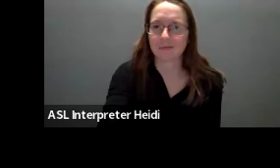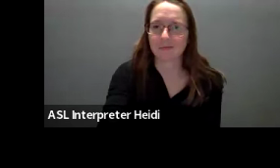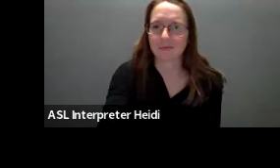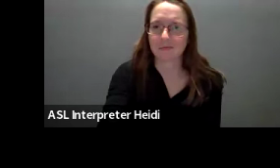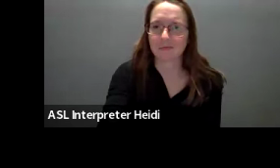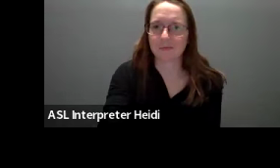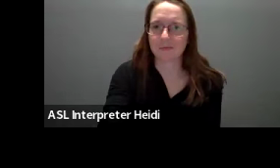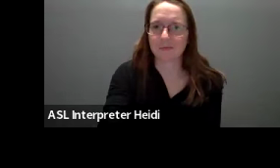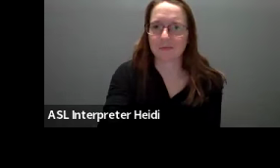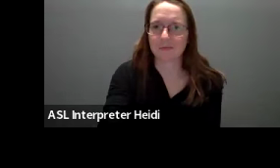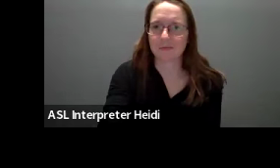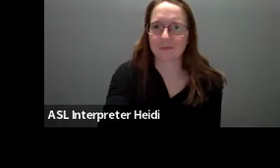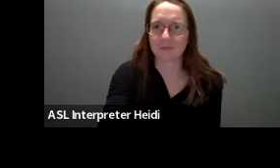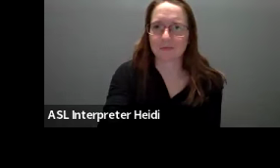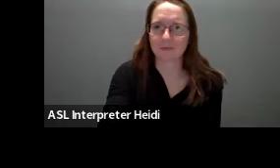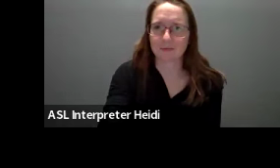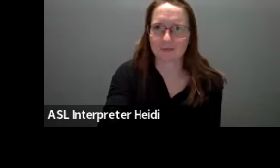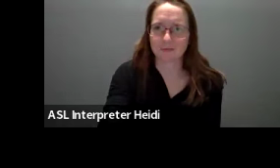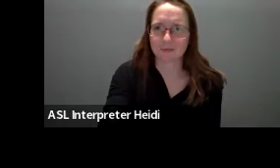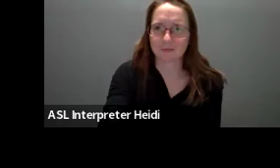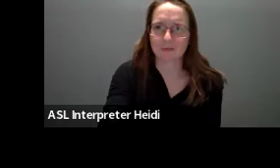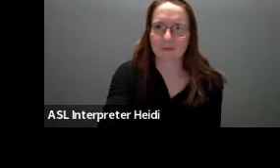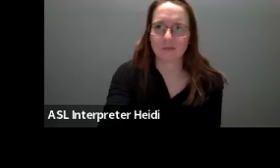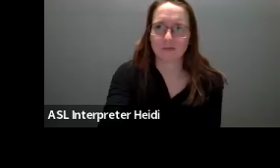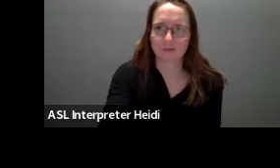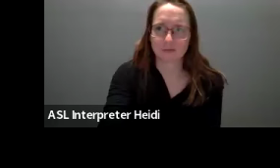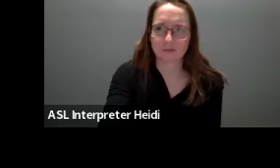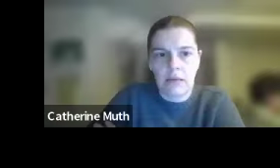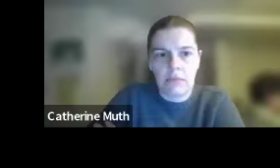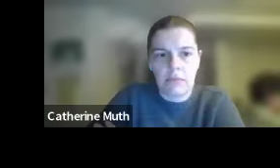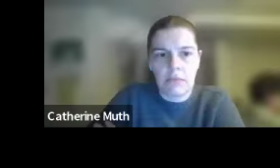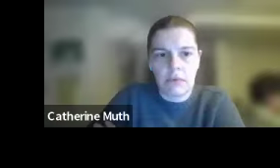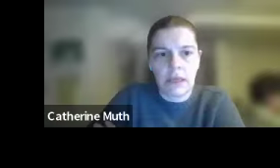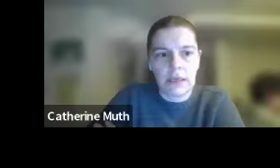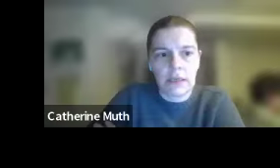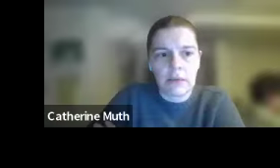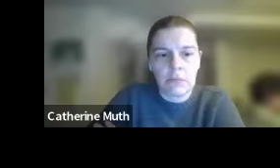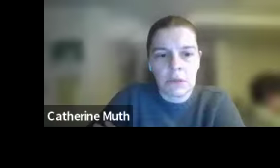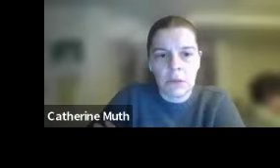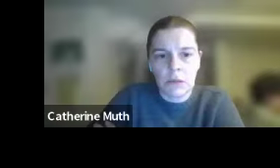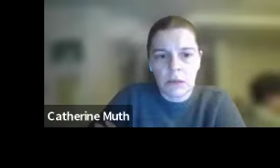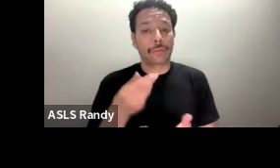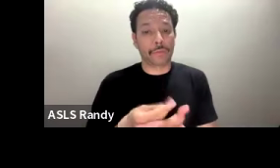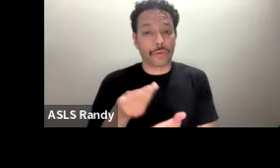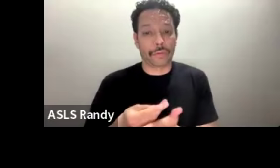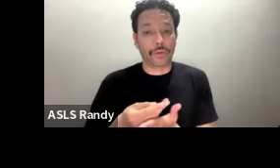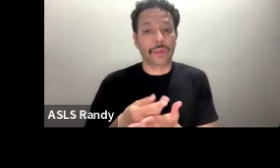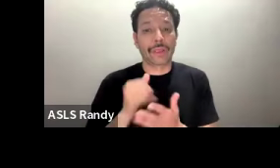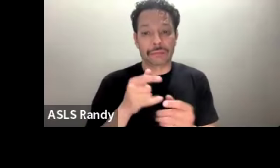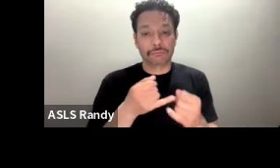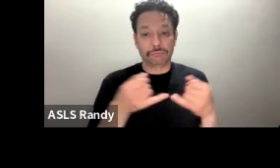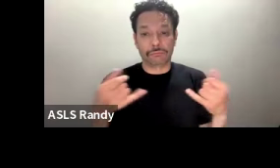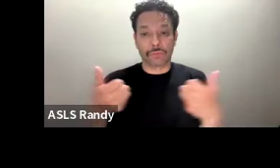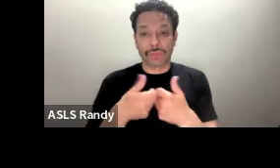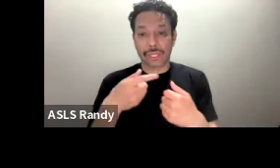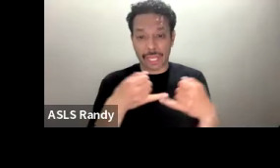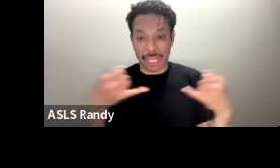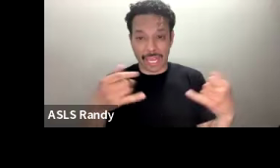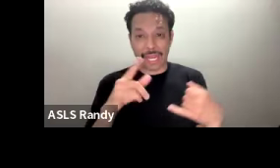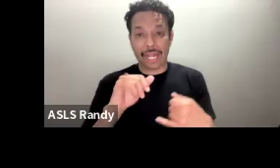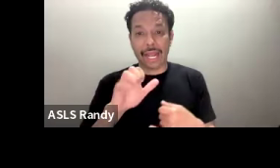which boosted our grants revenue. So that is in line with that line item. And